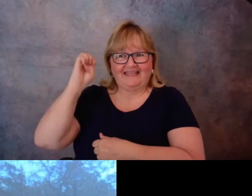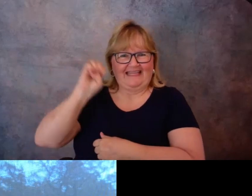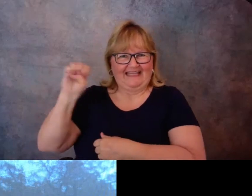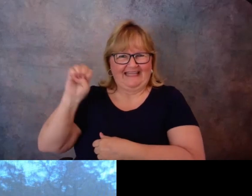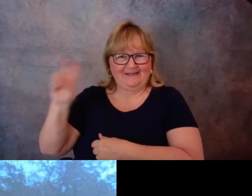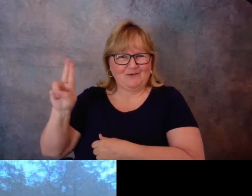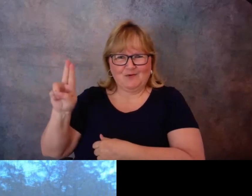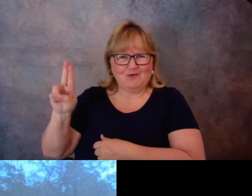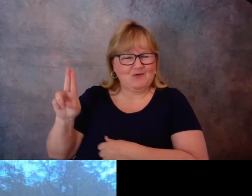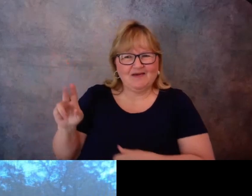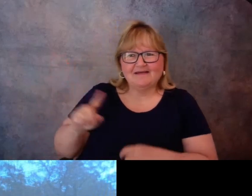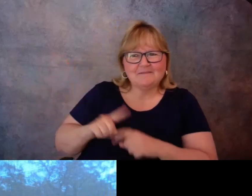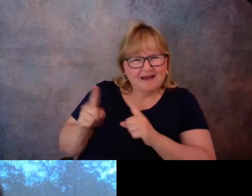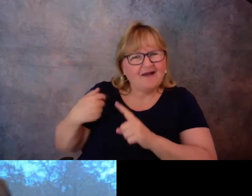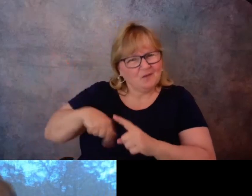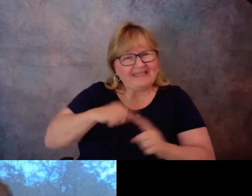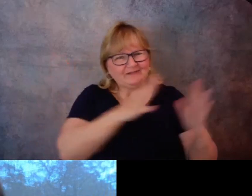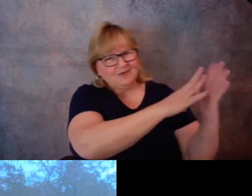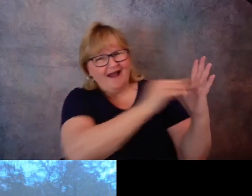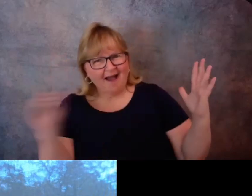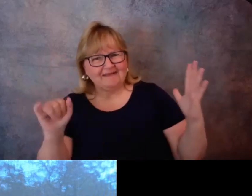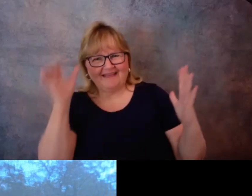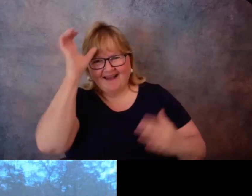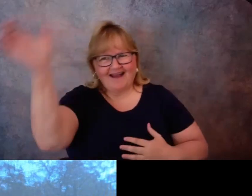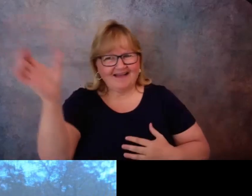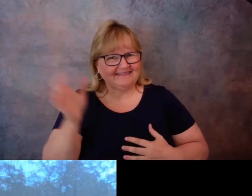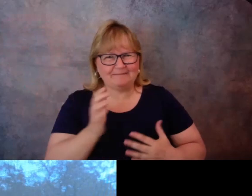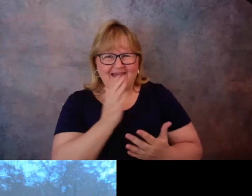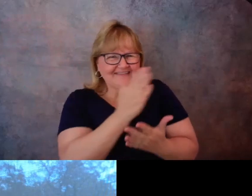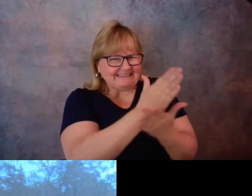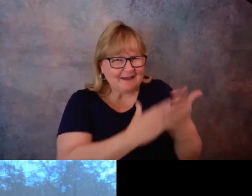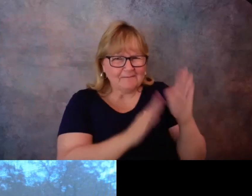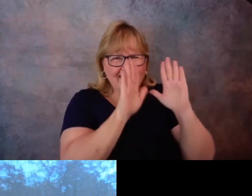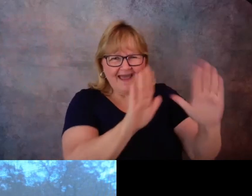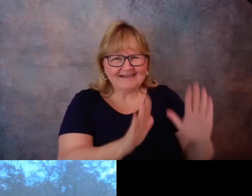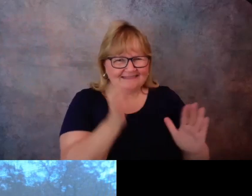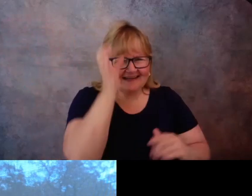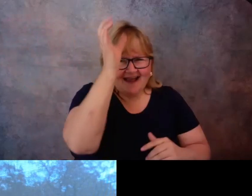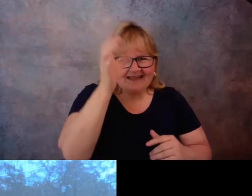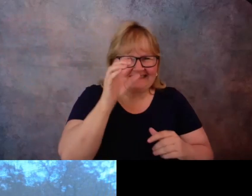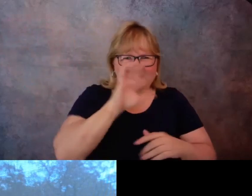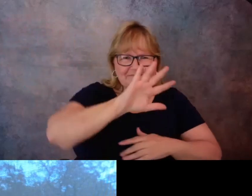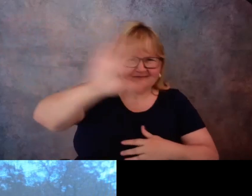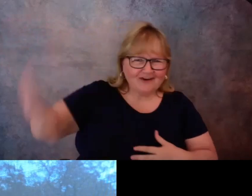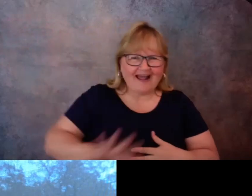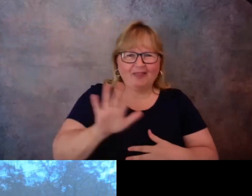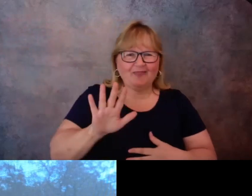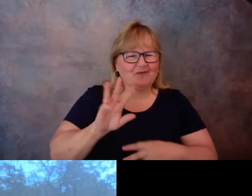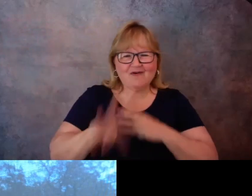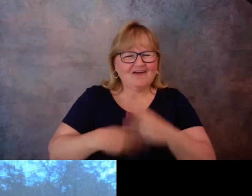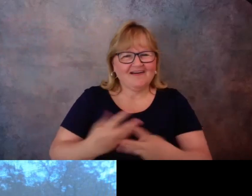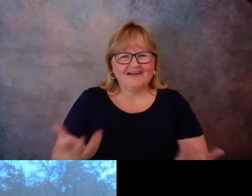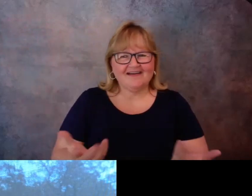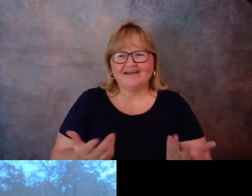something like, we've got to mimic some of these excellent things around the world. But there's a lack of knowledge because